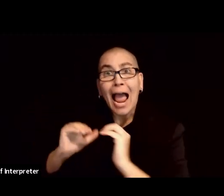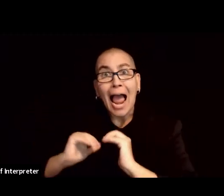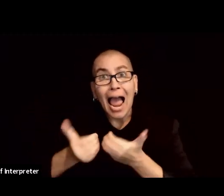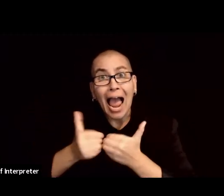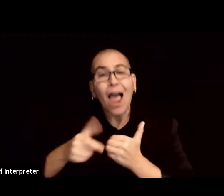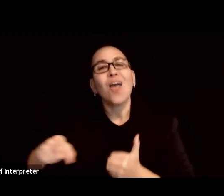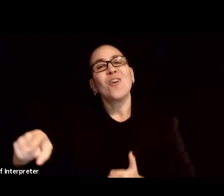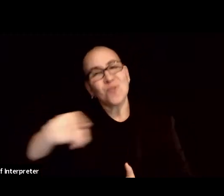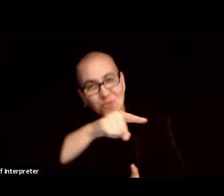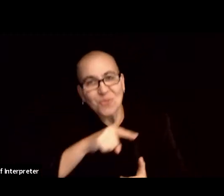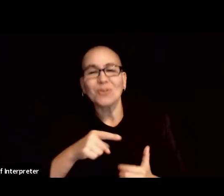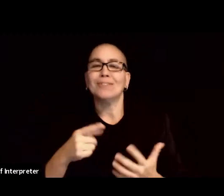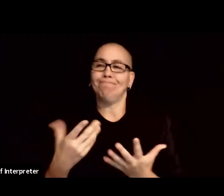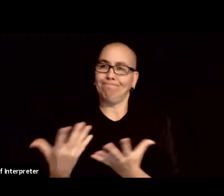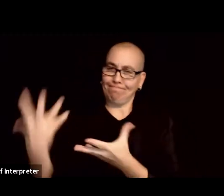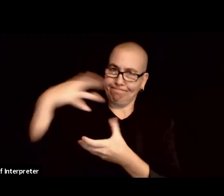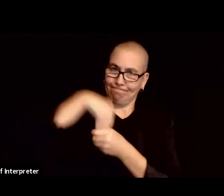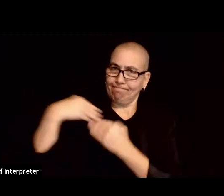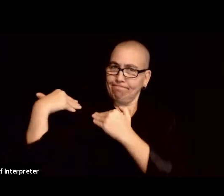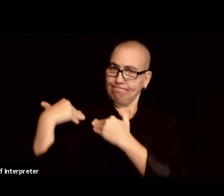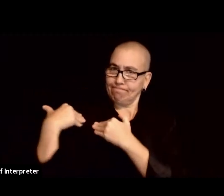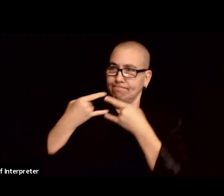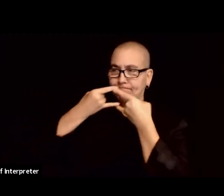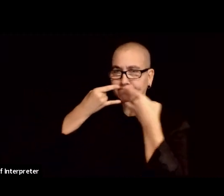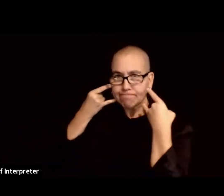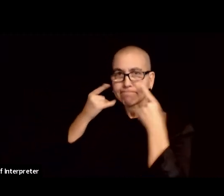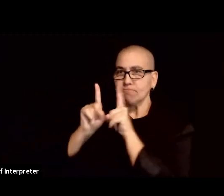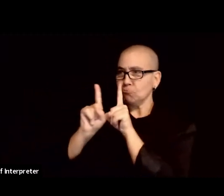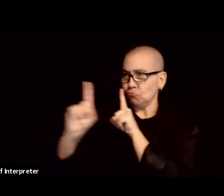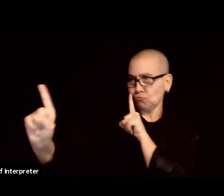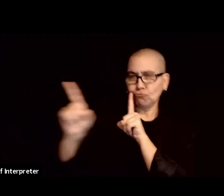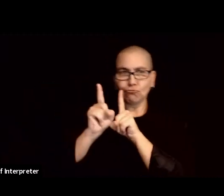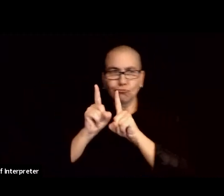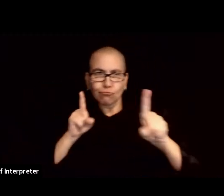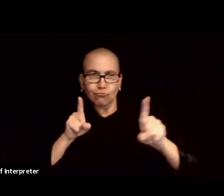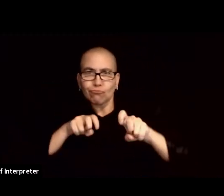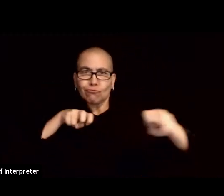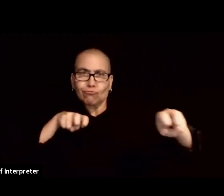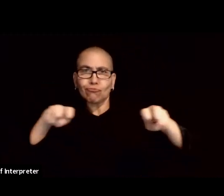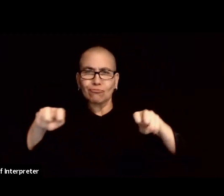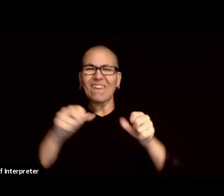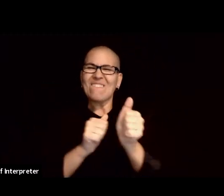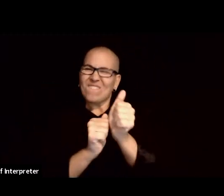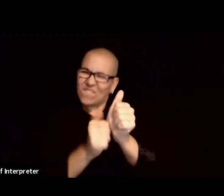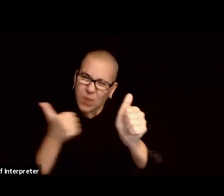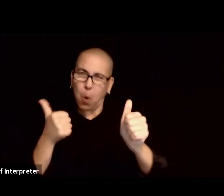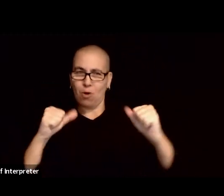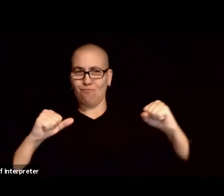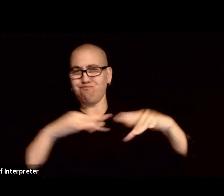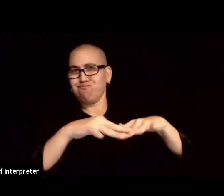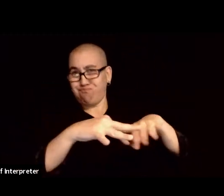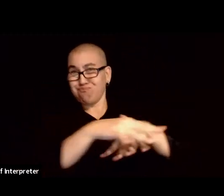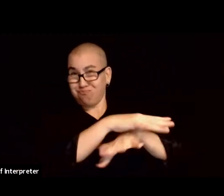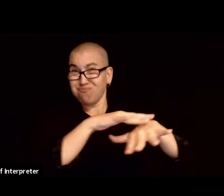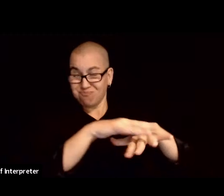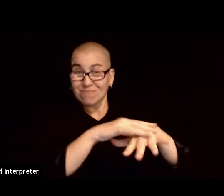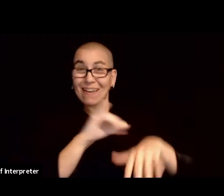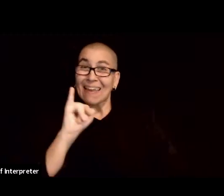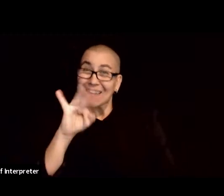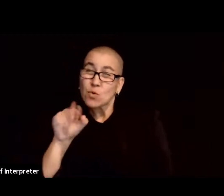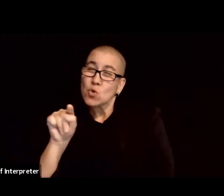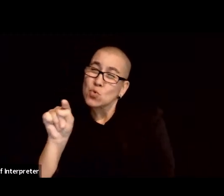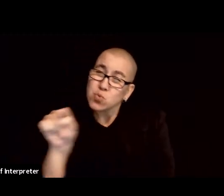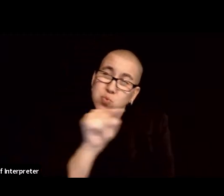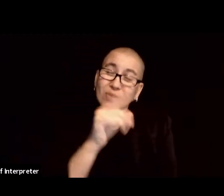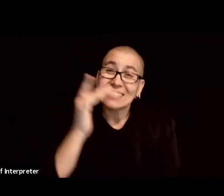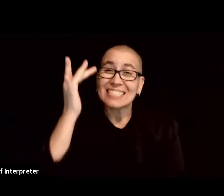keeping our space from other people, getting a test if we have symptoms, if we've been exposed, or if you're